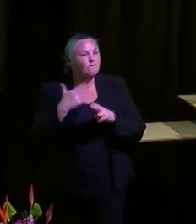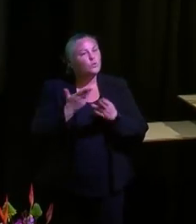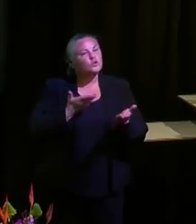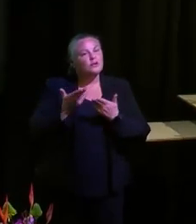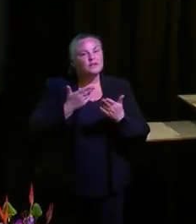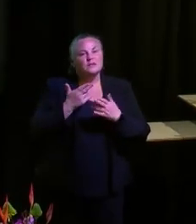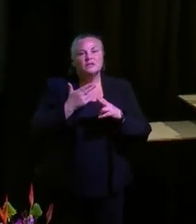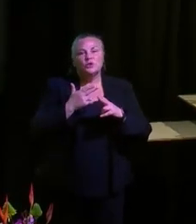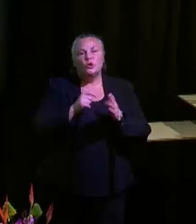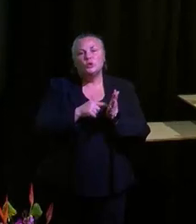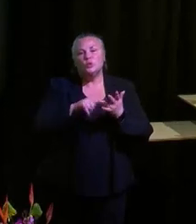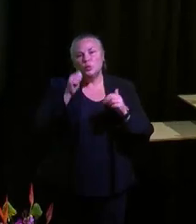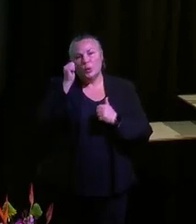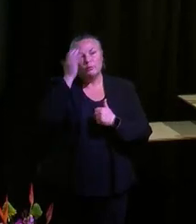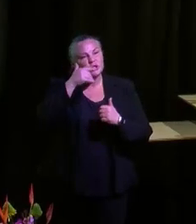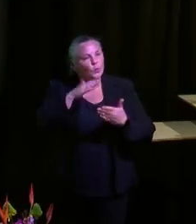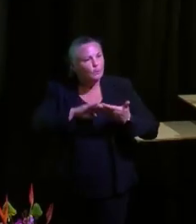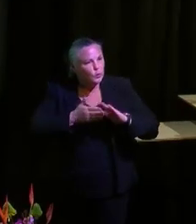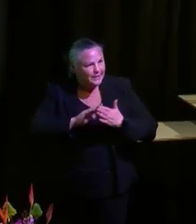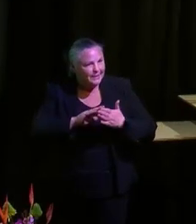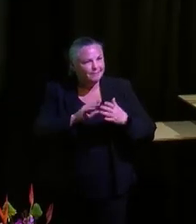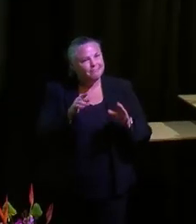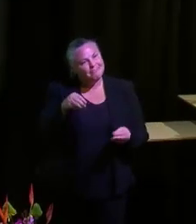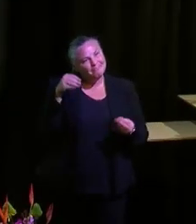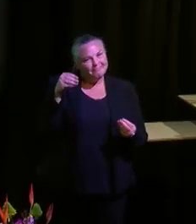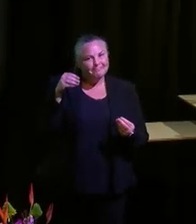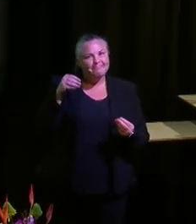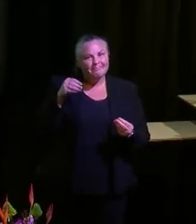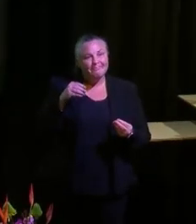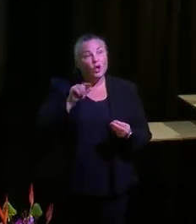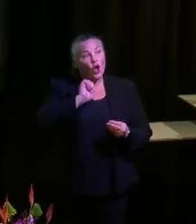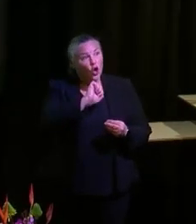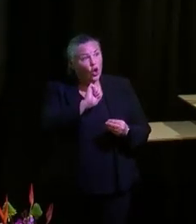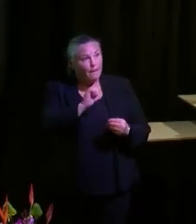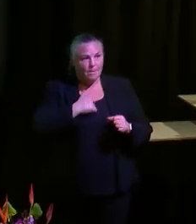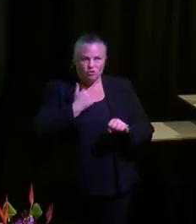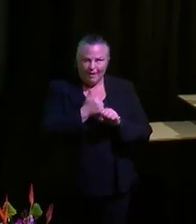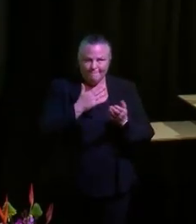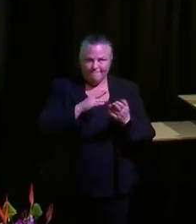Aboriginal community. So her and my grandfather, who is the man below her,